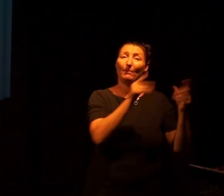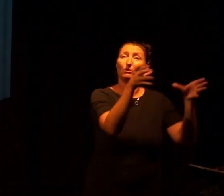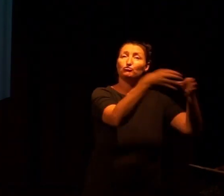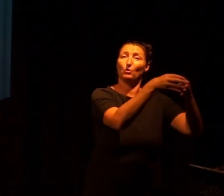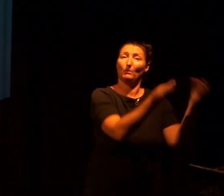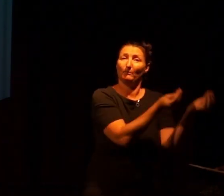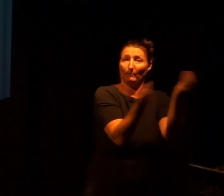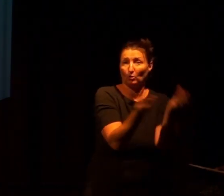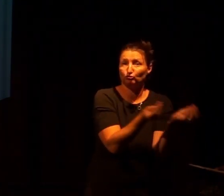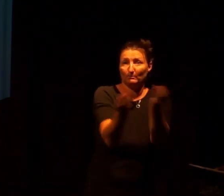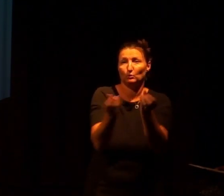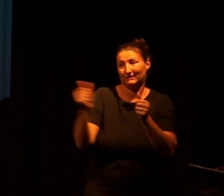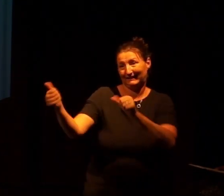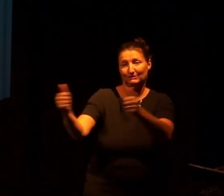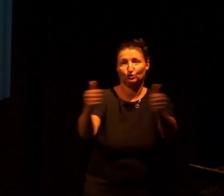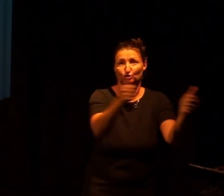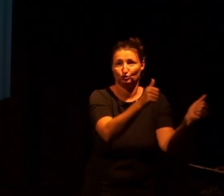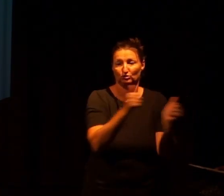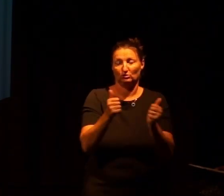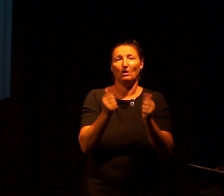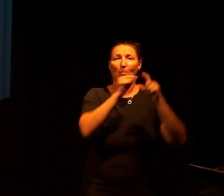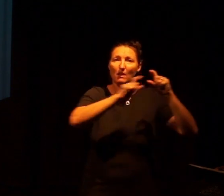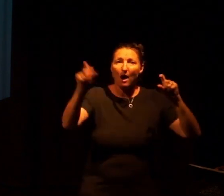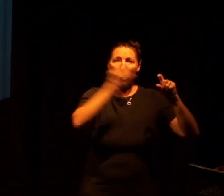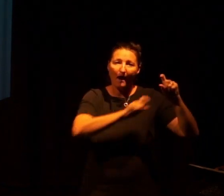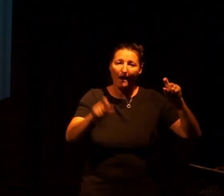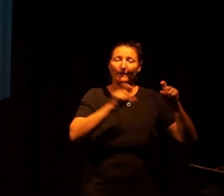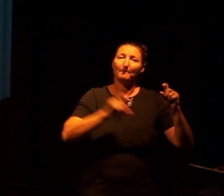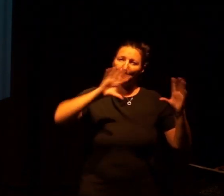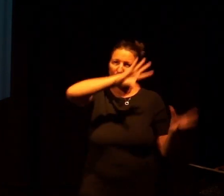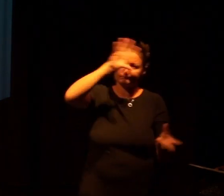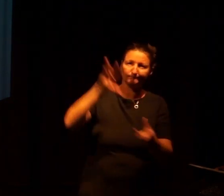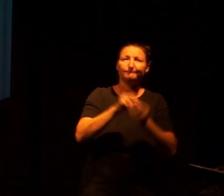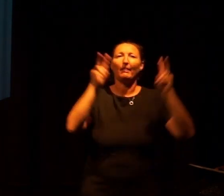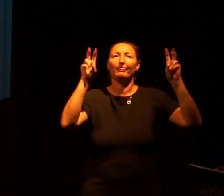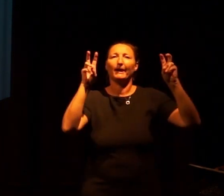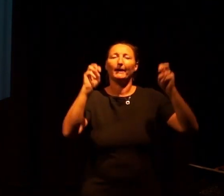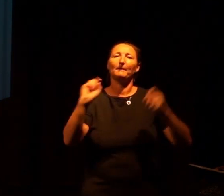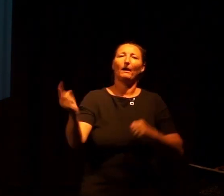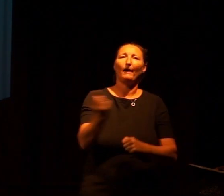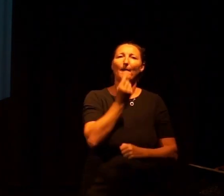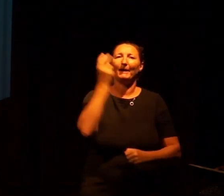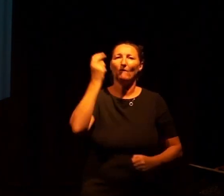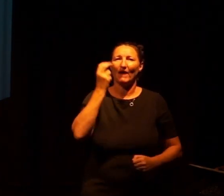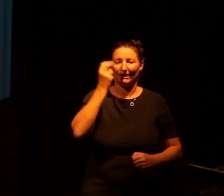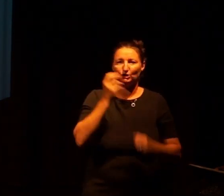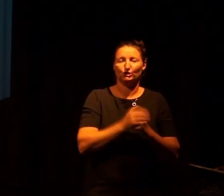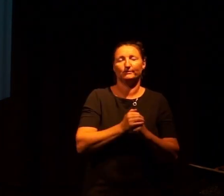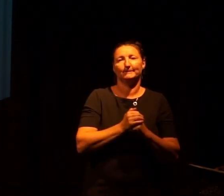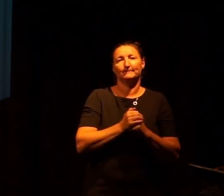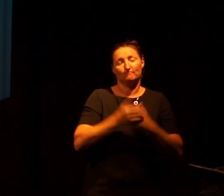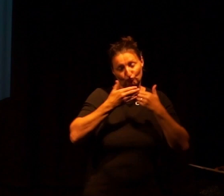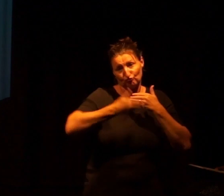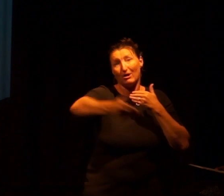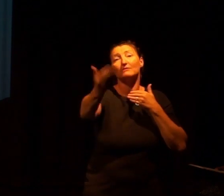own lines in turn. All the poems were centered around the theme of coming of age. The rest of the poetry of